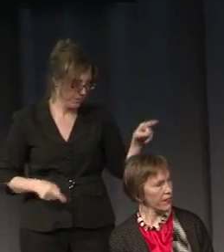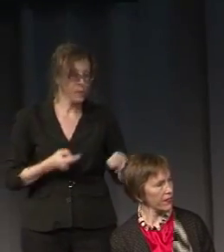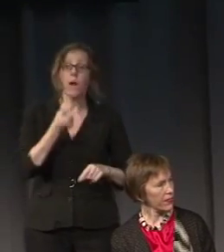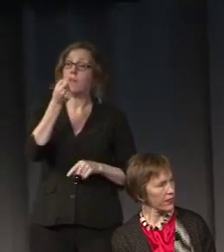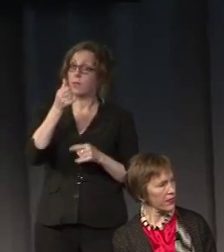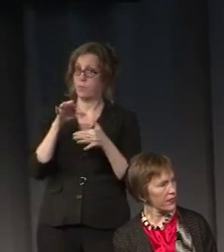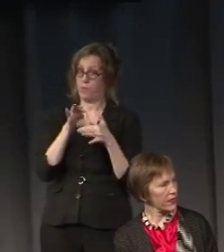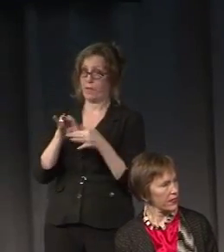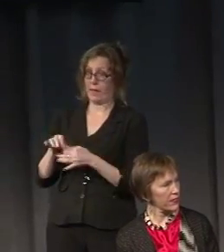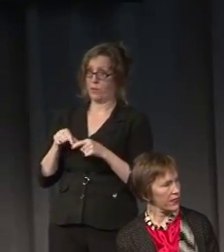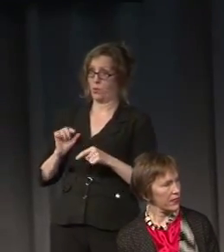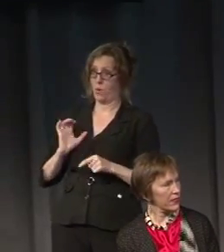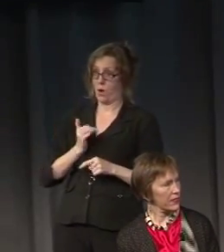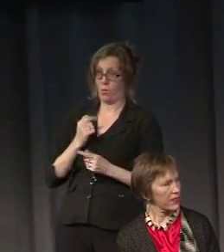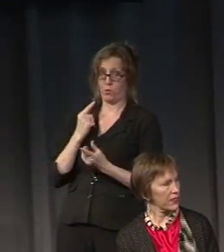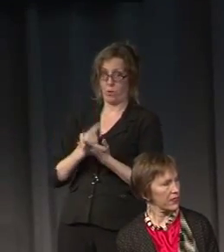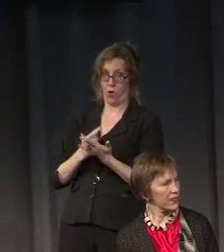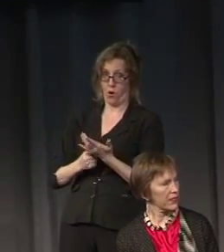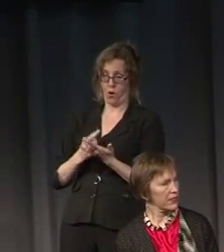that 90% of